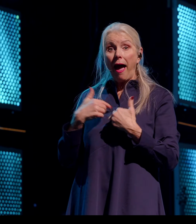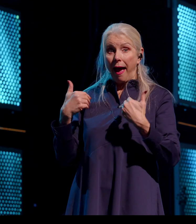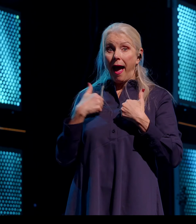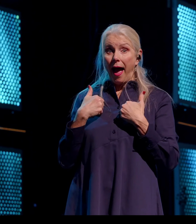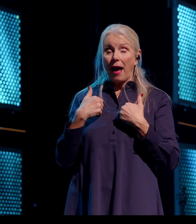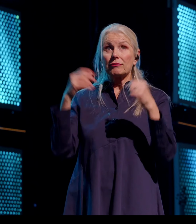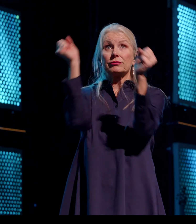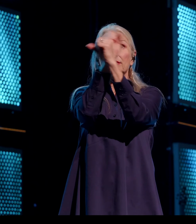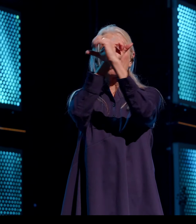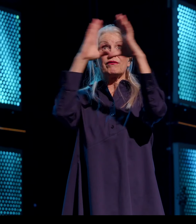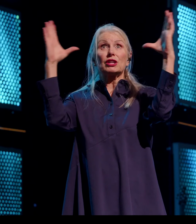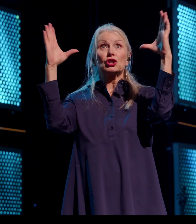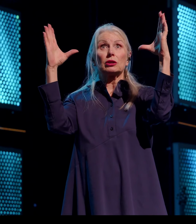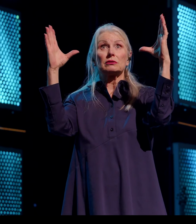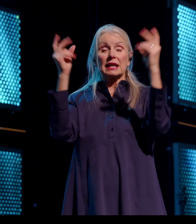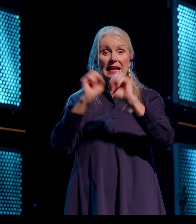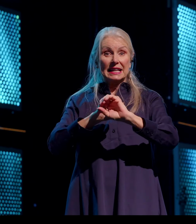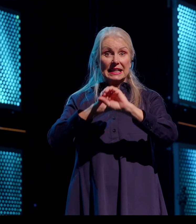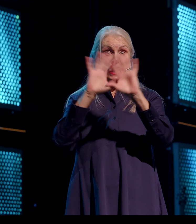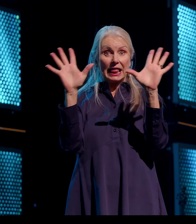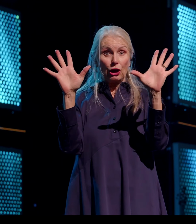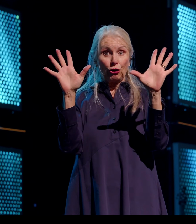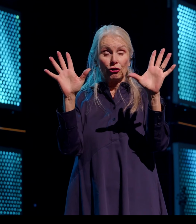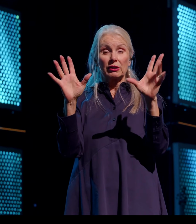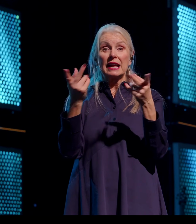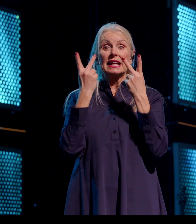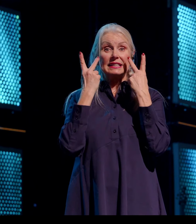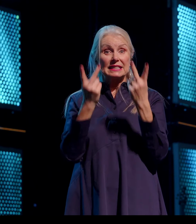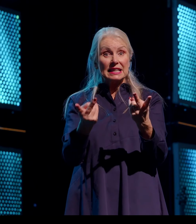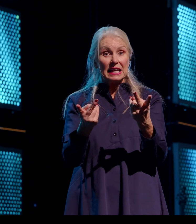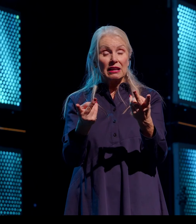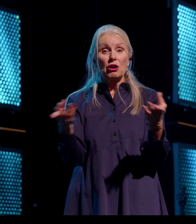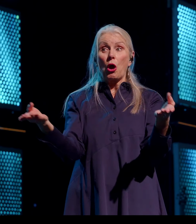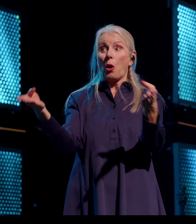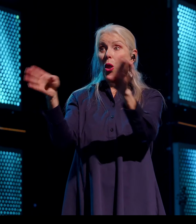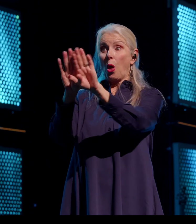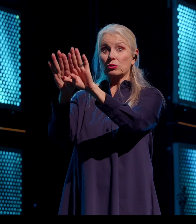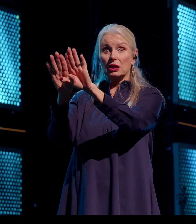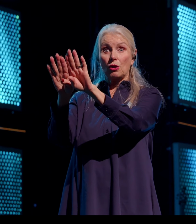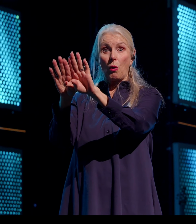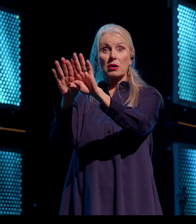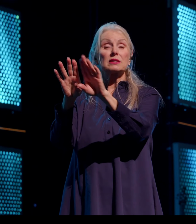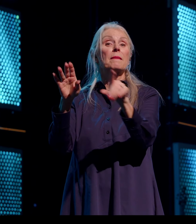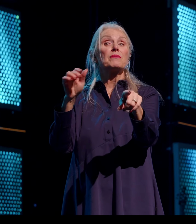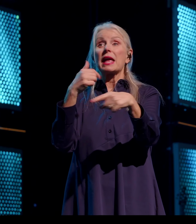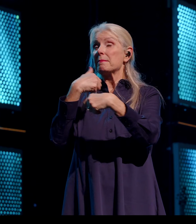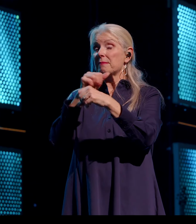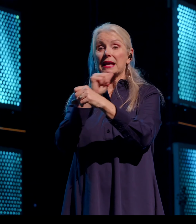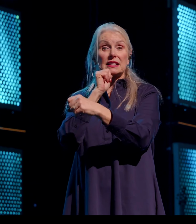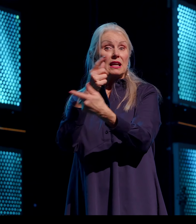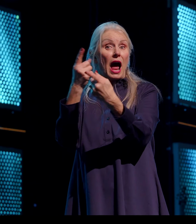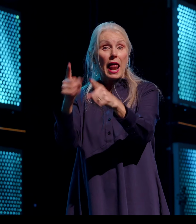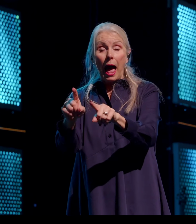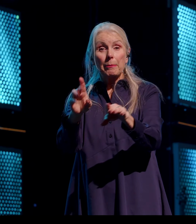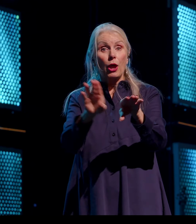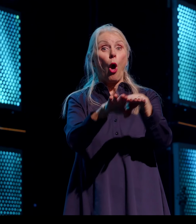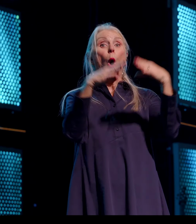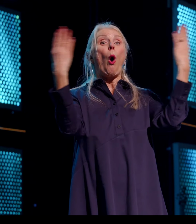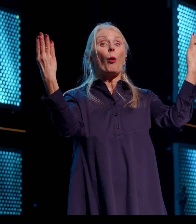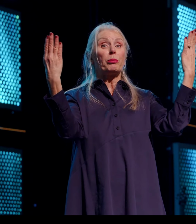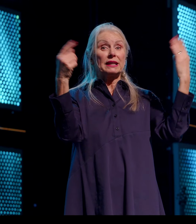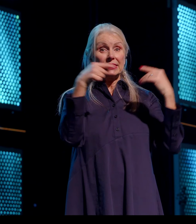me. His word brings me clarity. He brings me clarity from closing doors, making something not happen. He brings clarity from opening